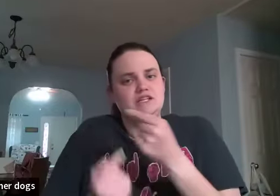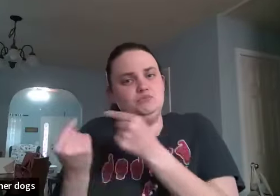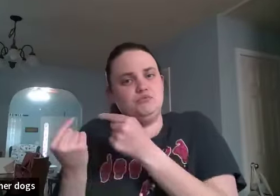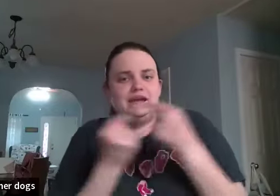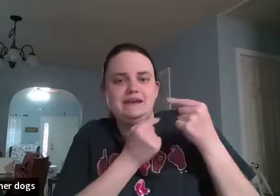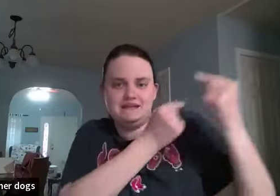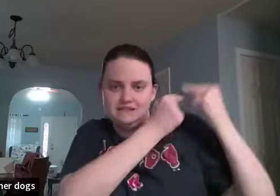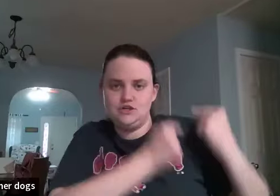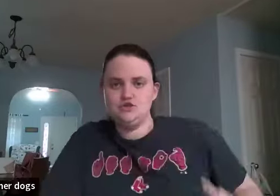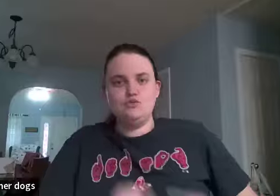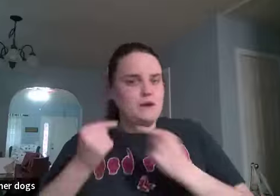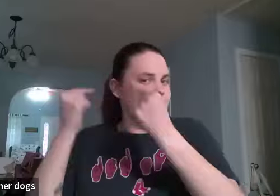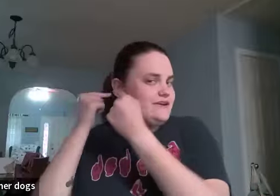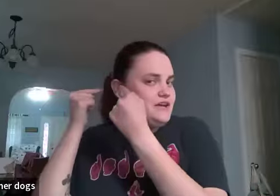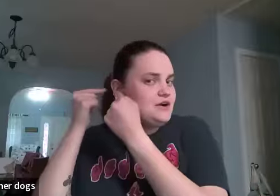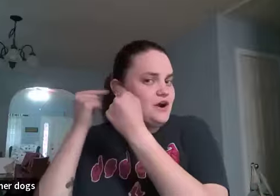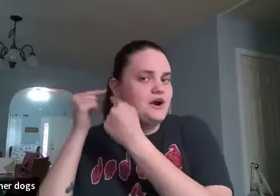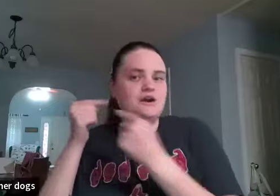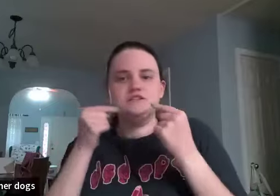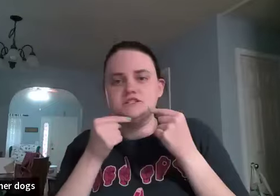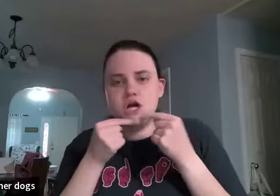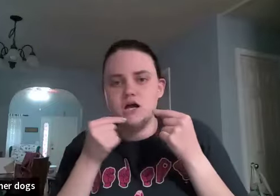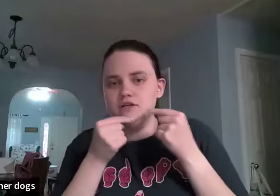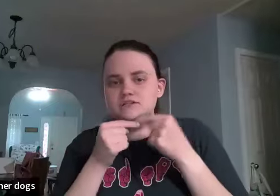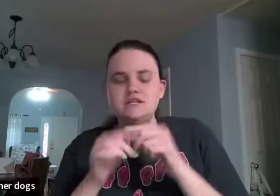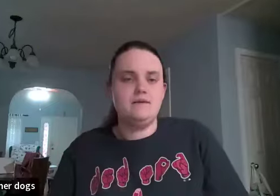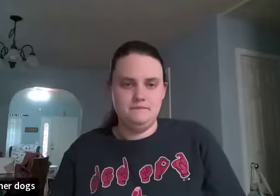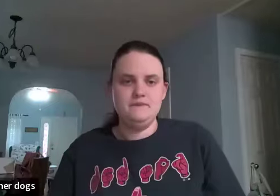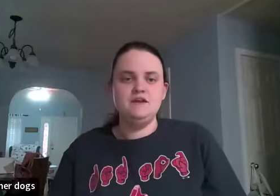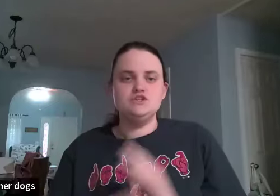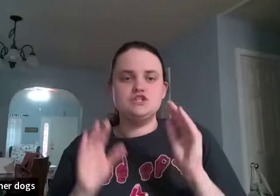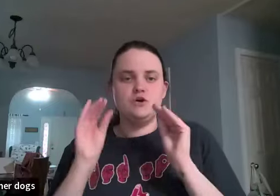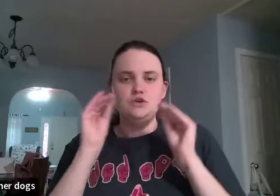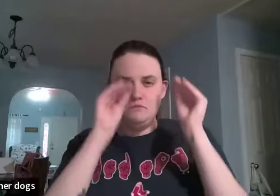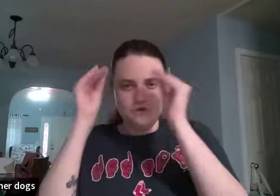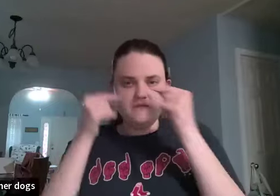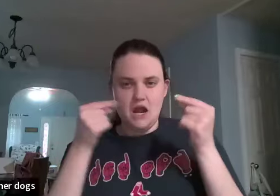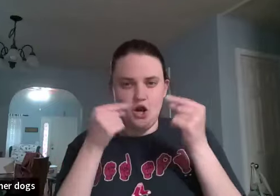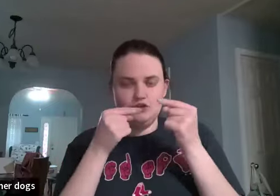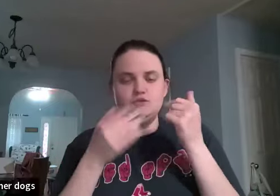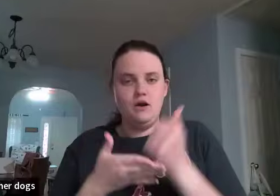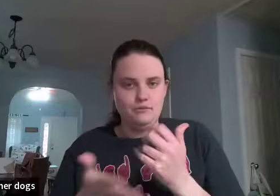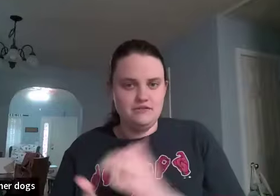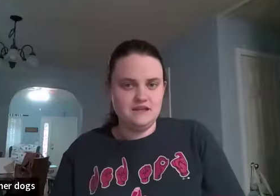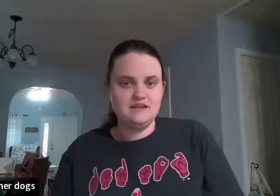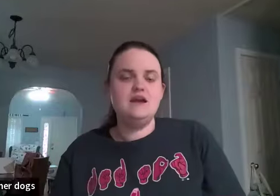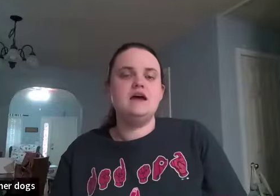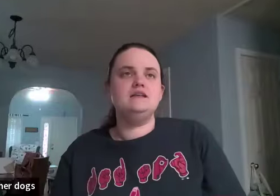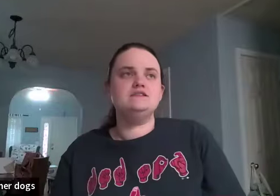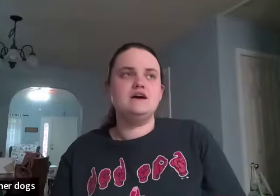Like you bring it to where your ear hurts, your jaw, yeah. So you move that hurt to help with it. And